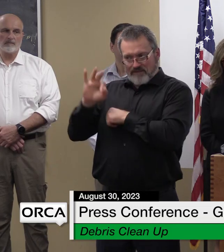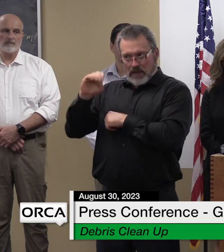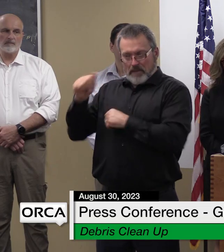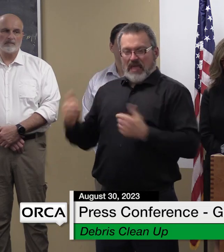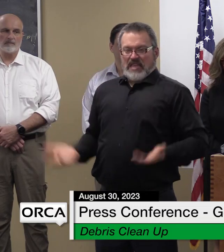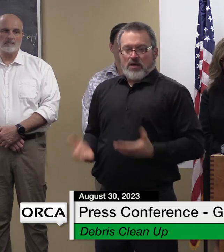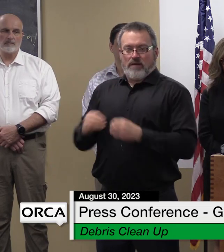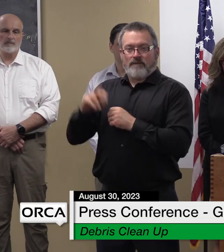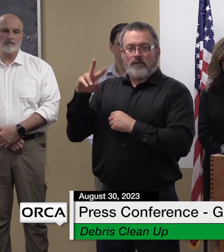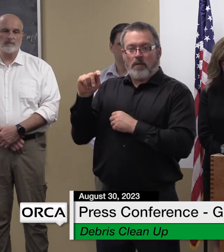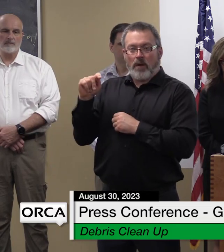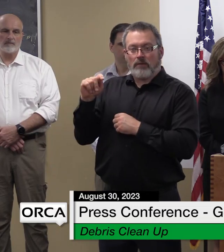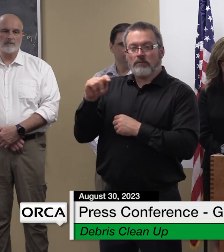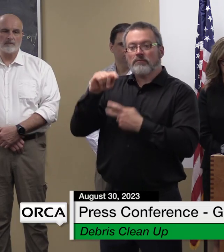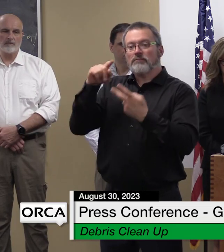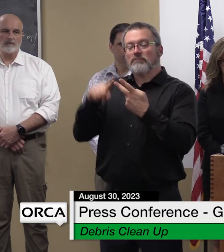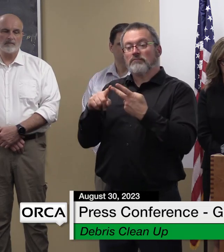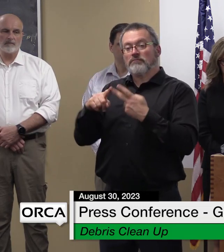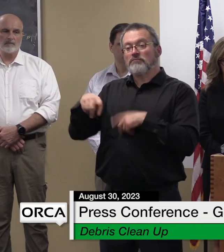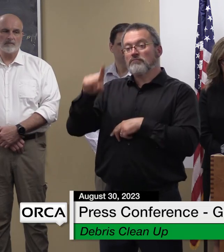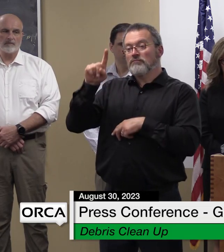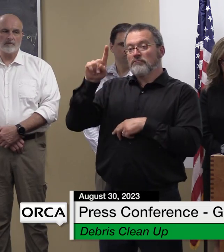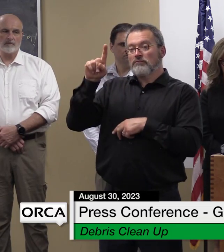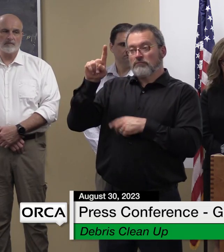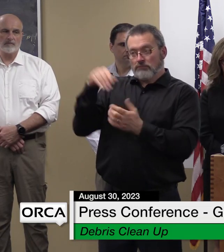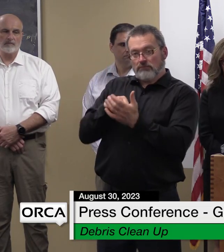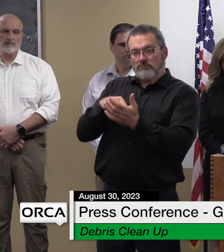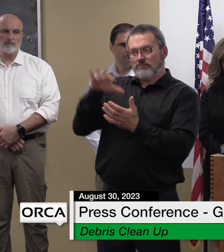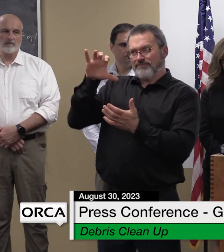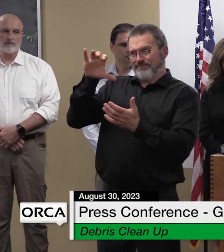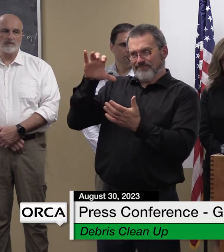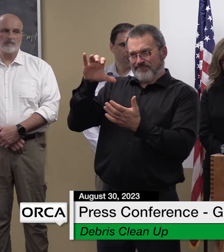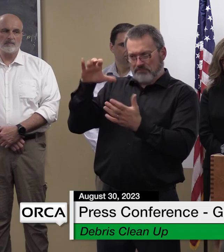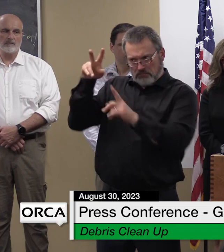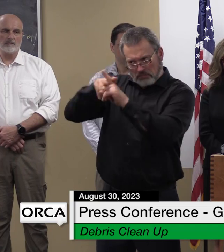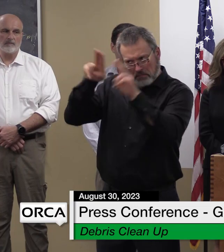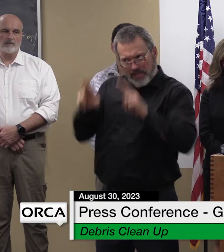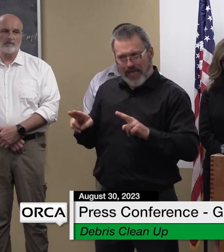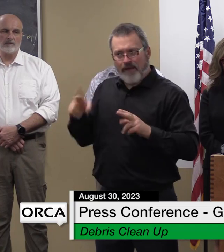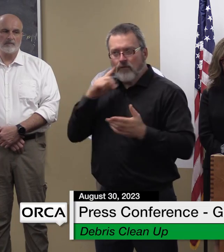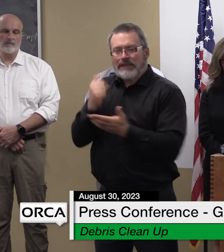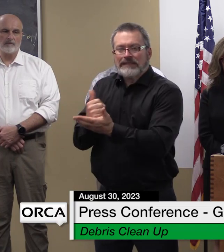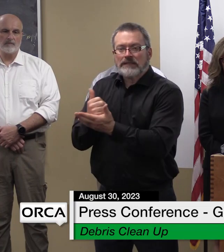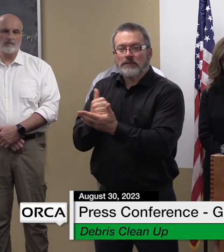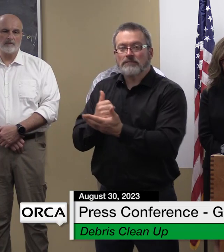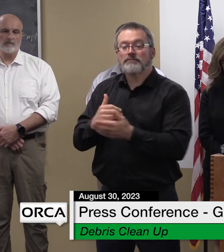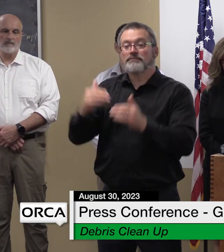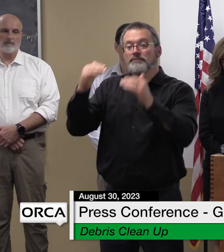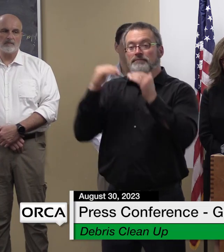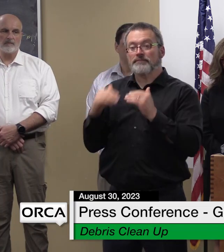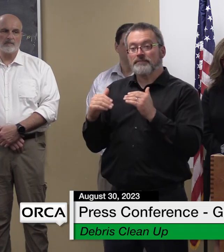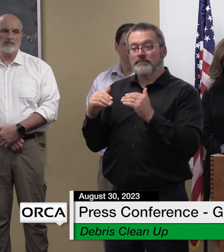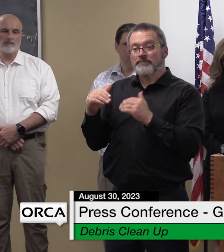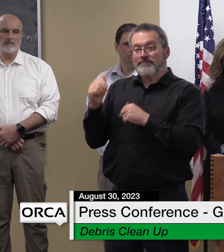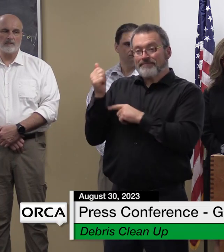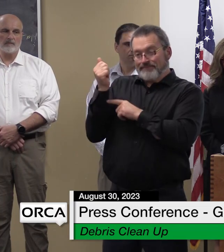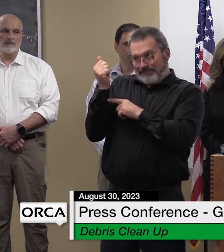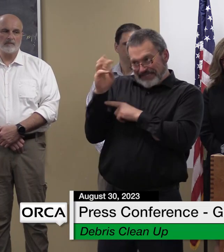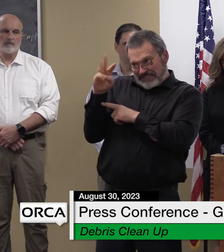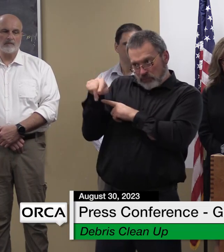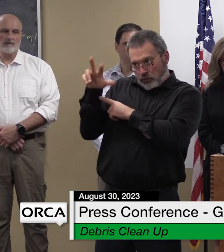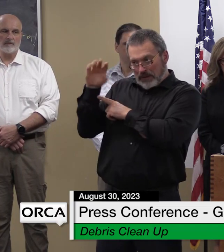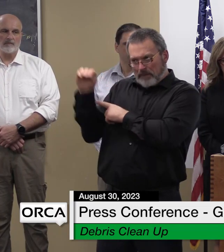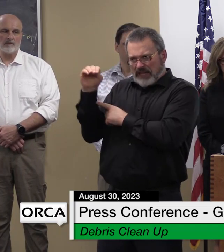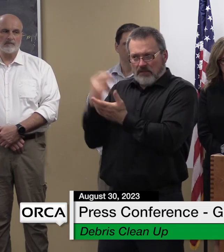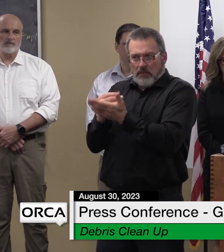5,449 residents apply for individual assistance. We've approved $16.3 million.